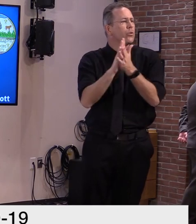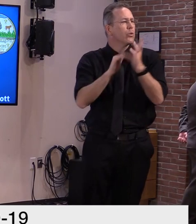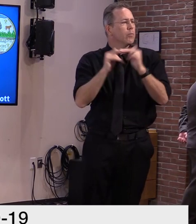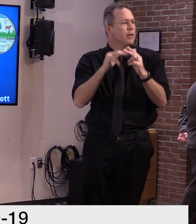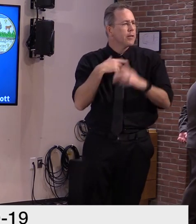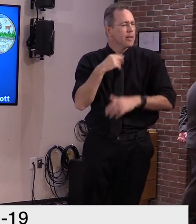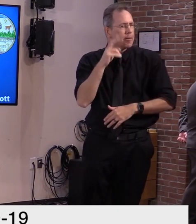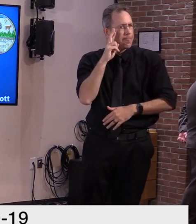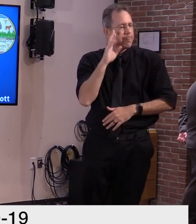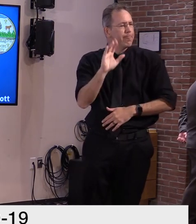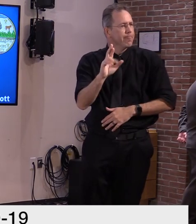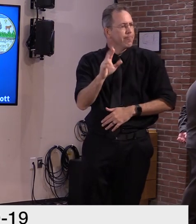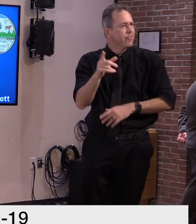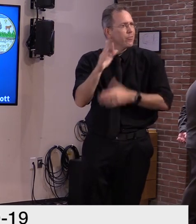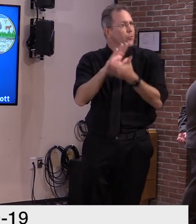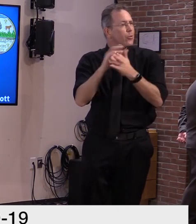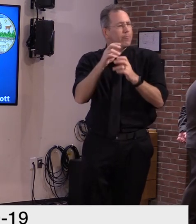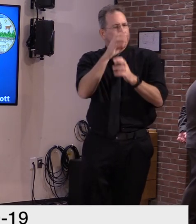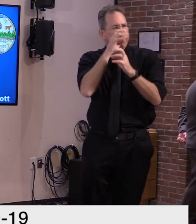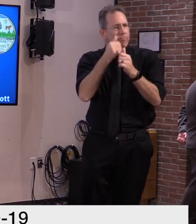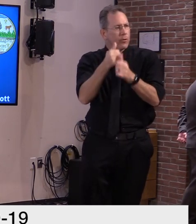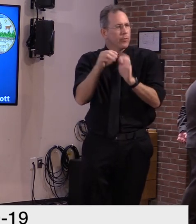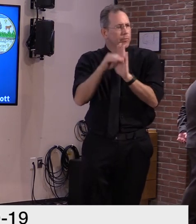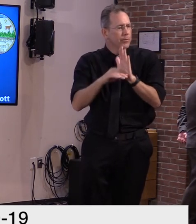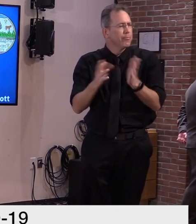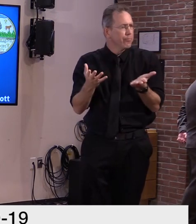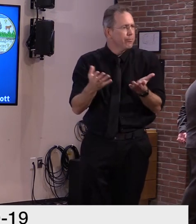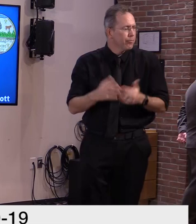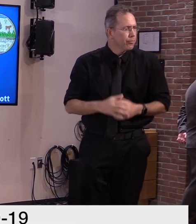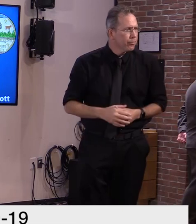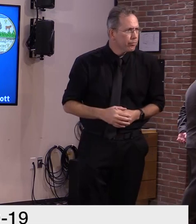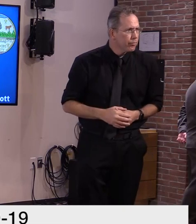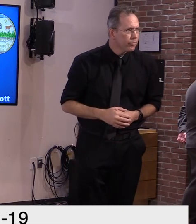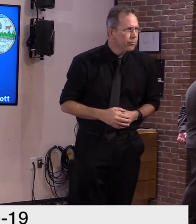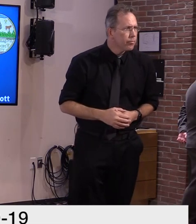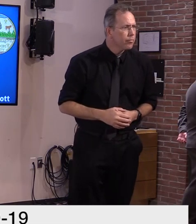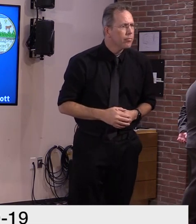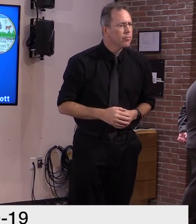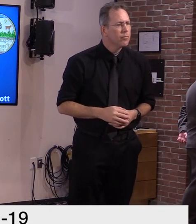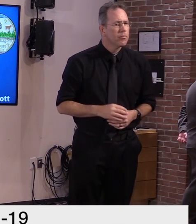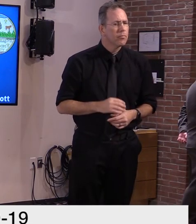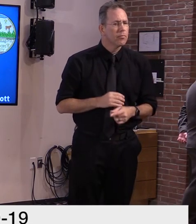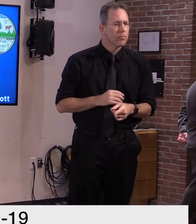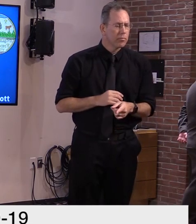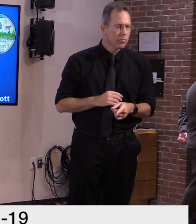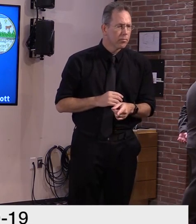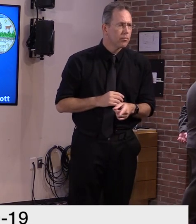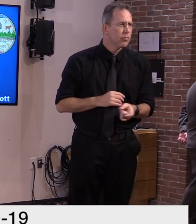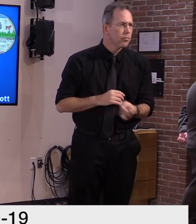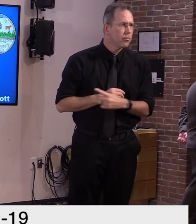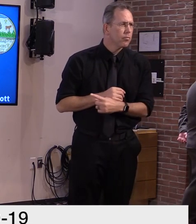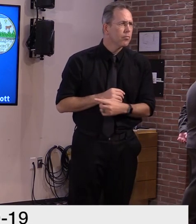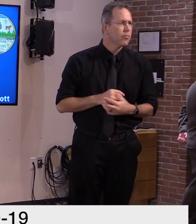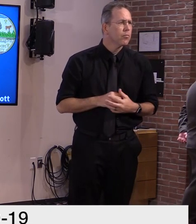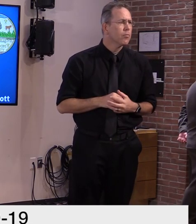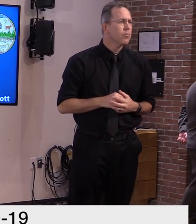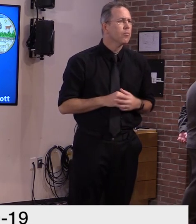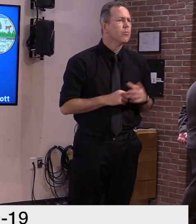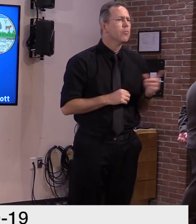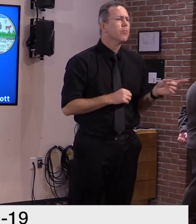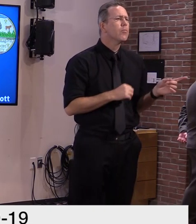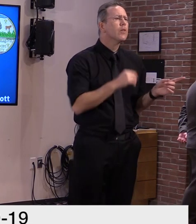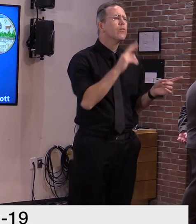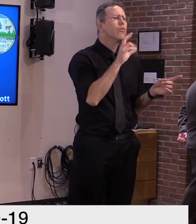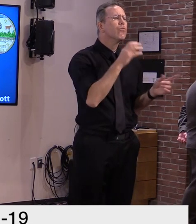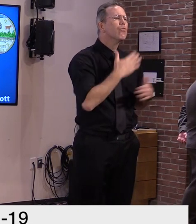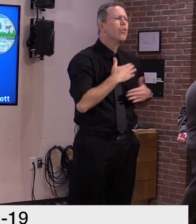guidance. Okay, so you envision that one parent per child staying in